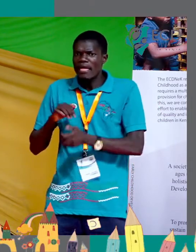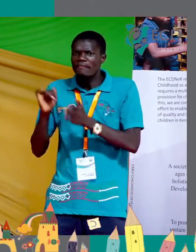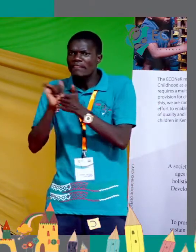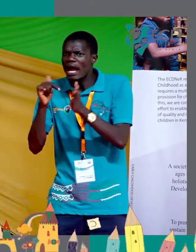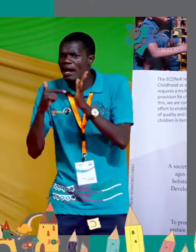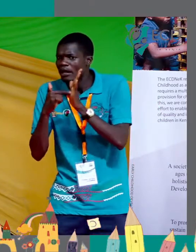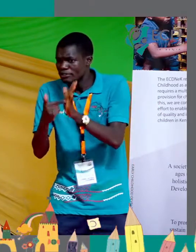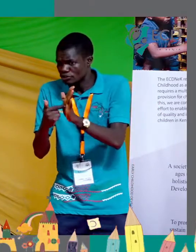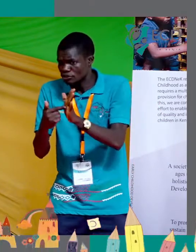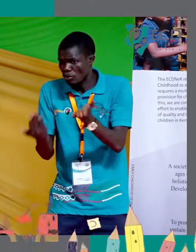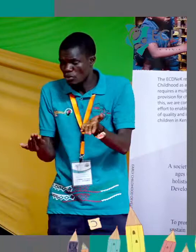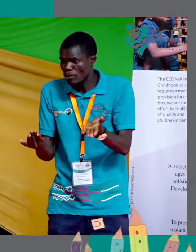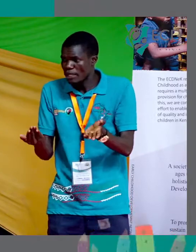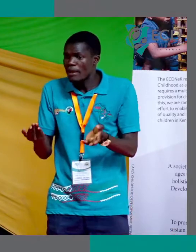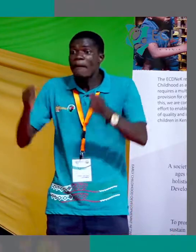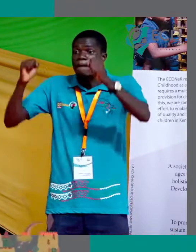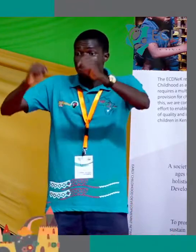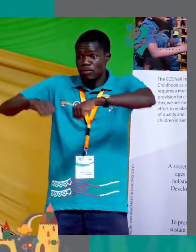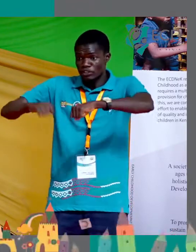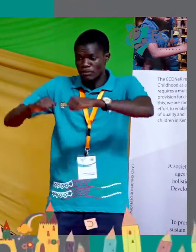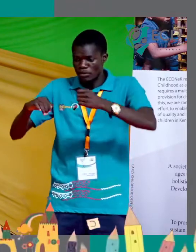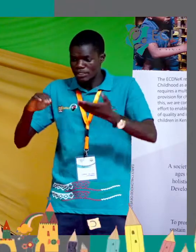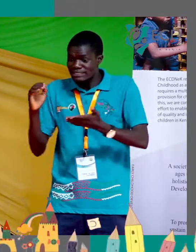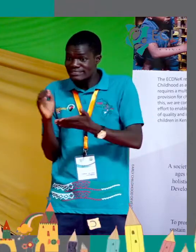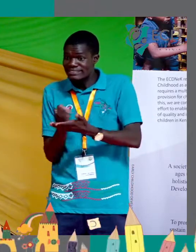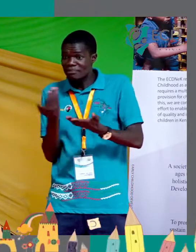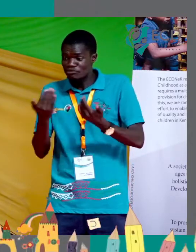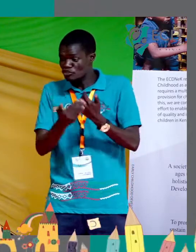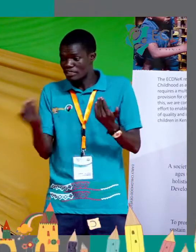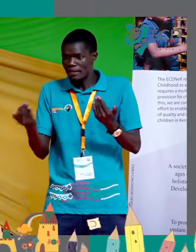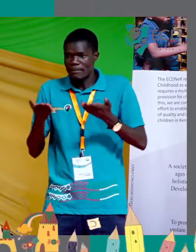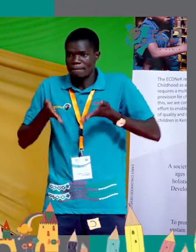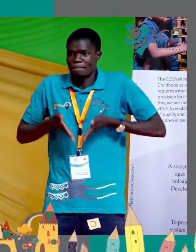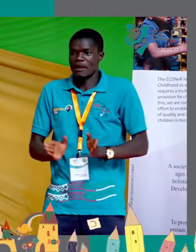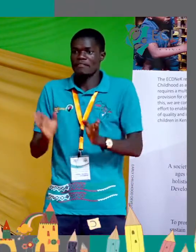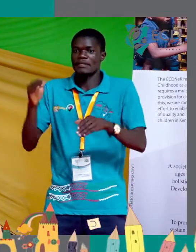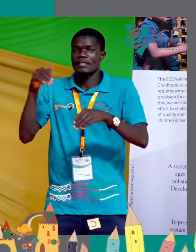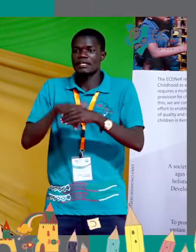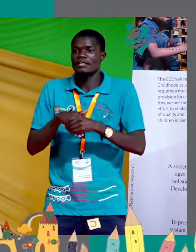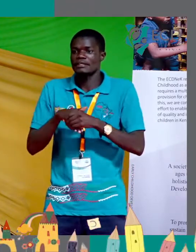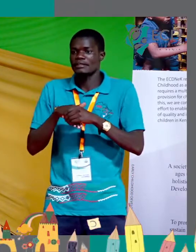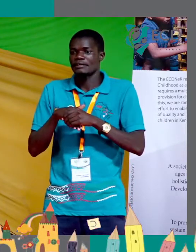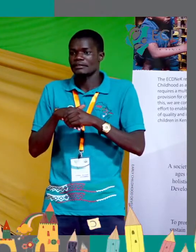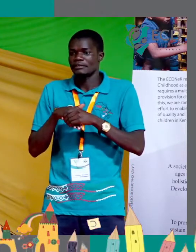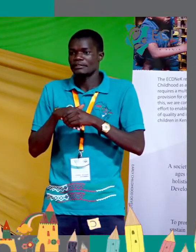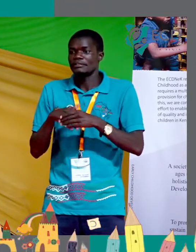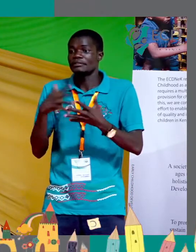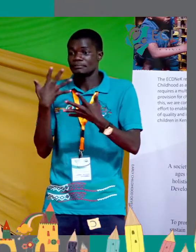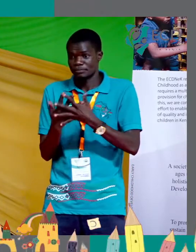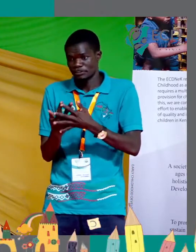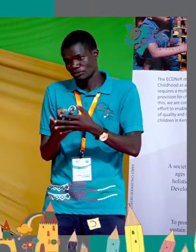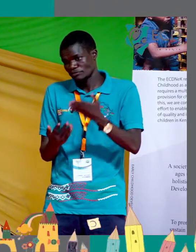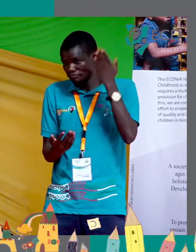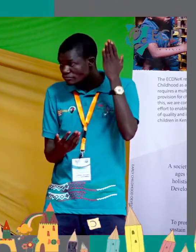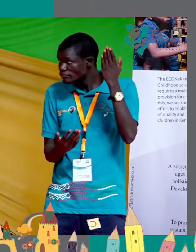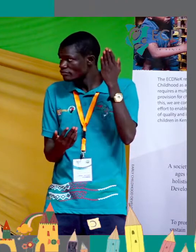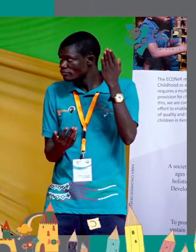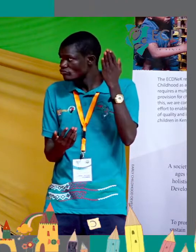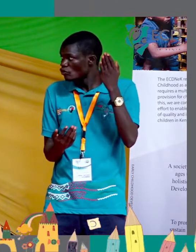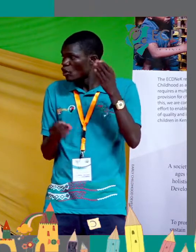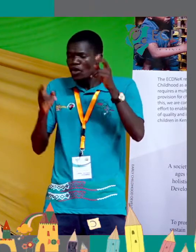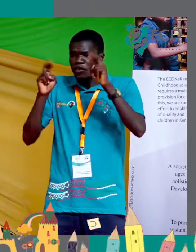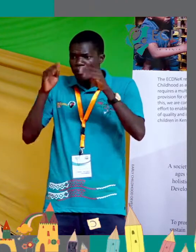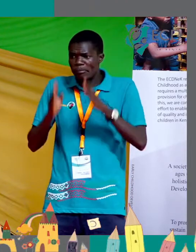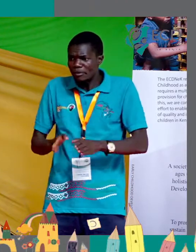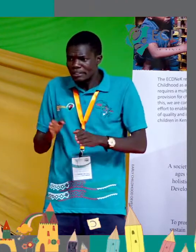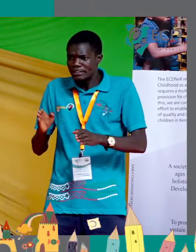that it is possible that they are not even budgeted for, meaning then that it is possible that nobody really thinks about them because you